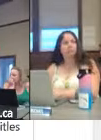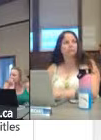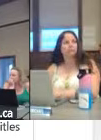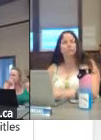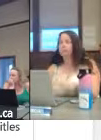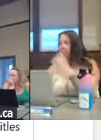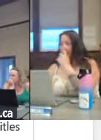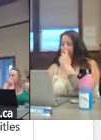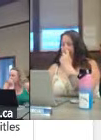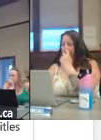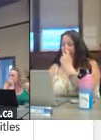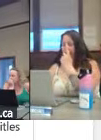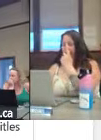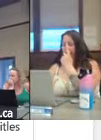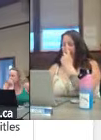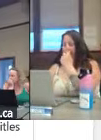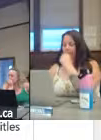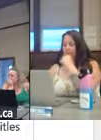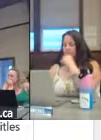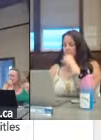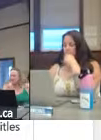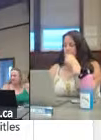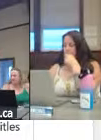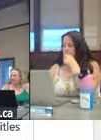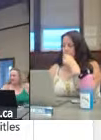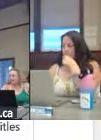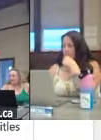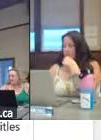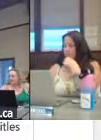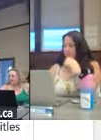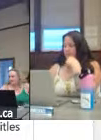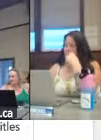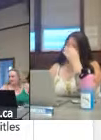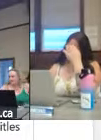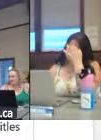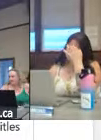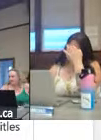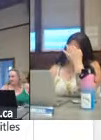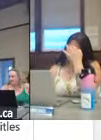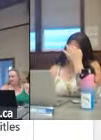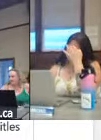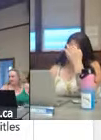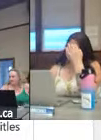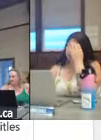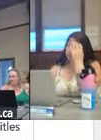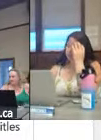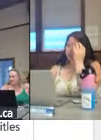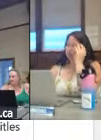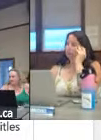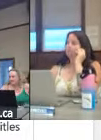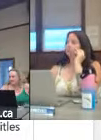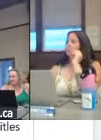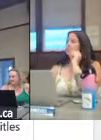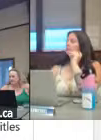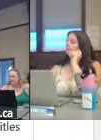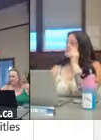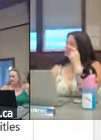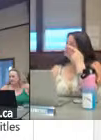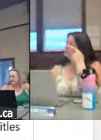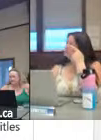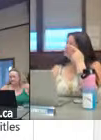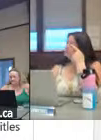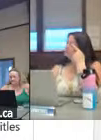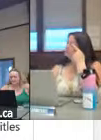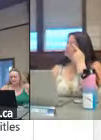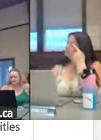Education School District number 61 Greater Victoria approve the proposed 5-year capital plan, major capital programs for 2027-2028 as